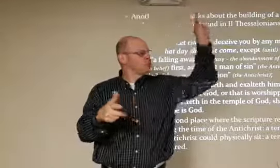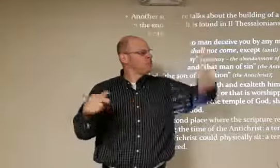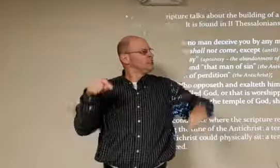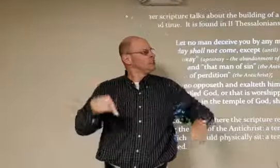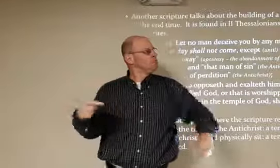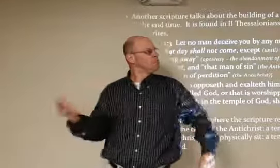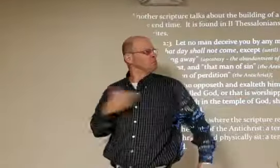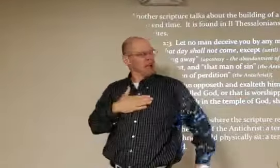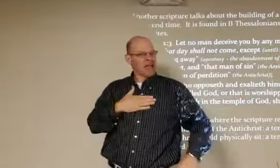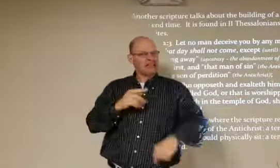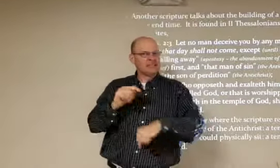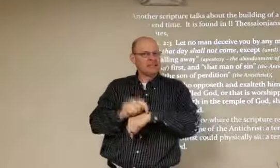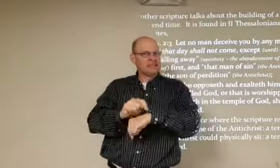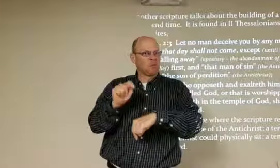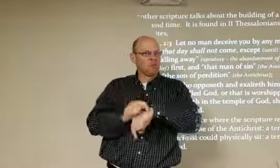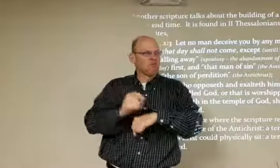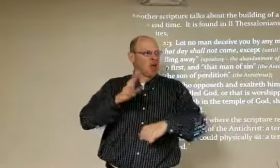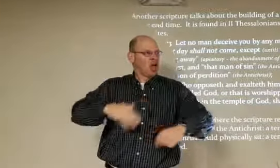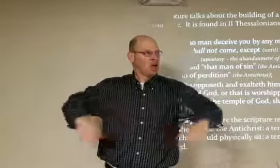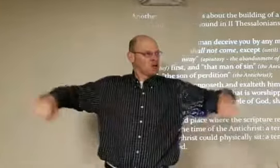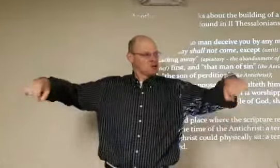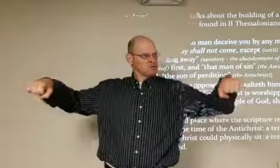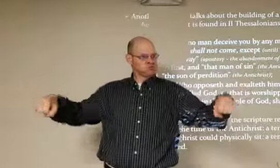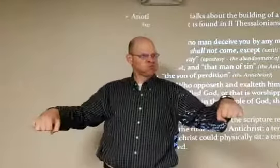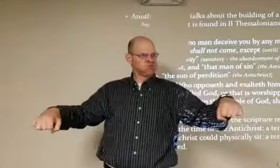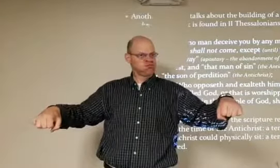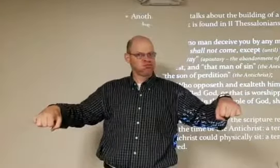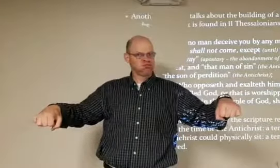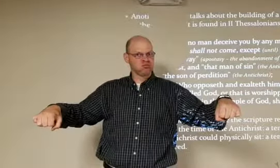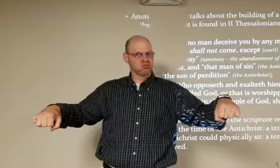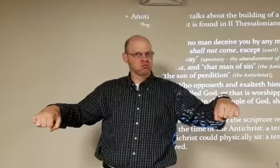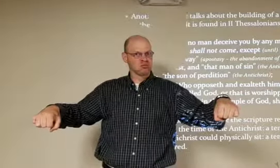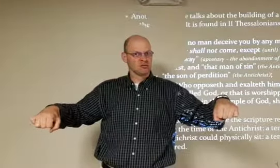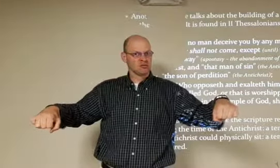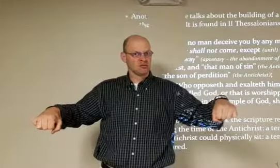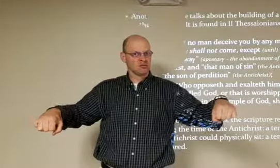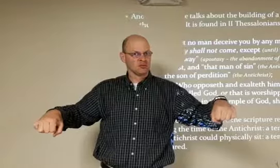God, and he's claiming the temple, and he's claiming all the worship for himself.